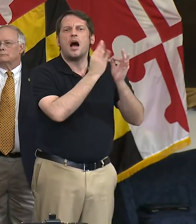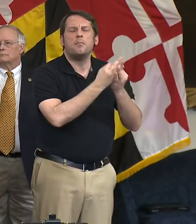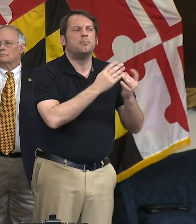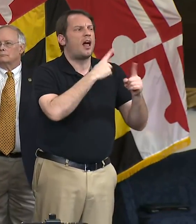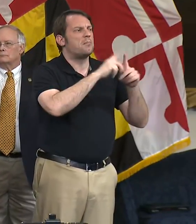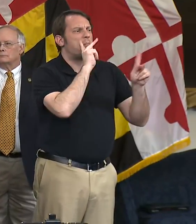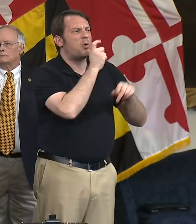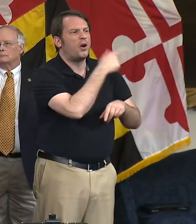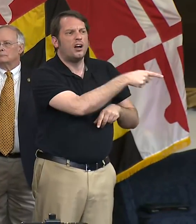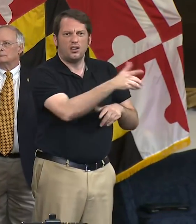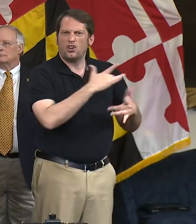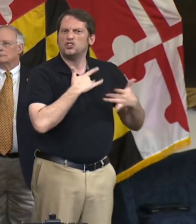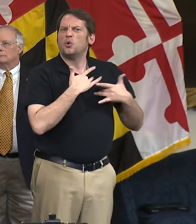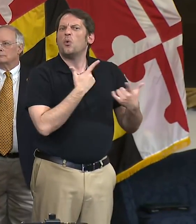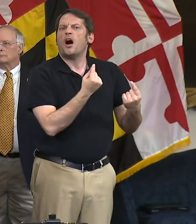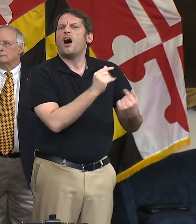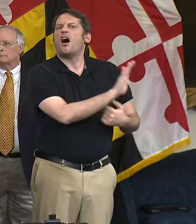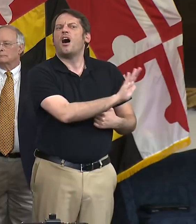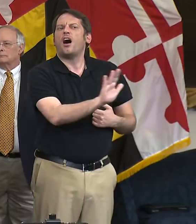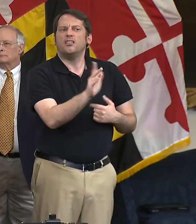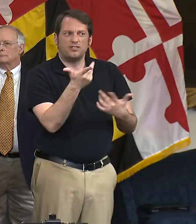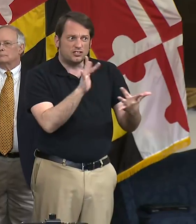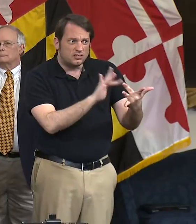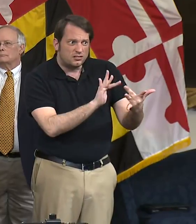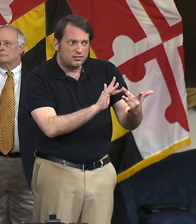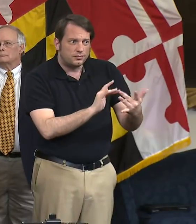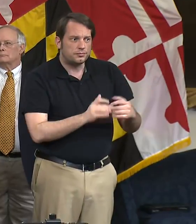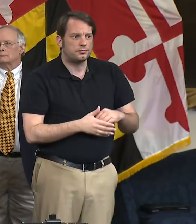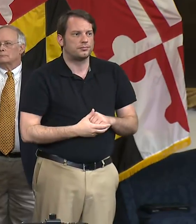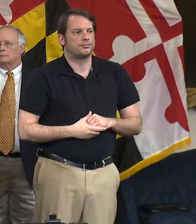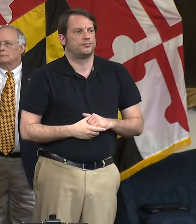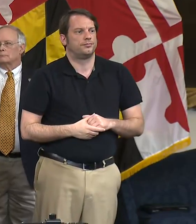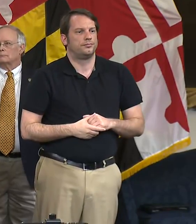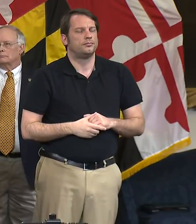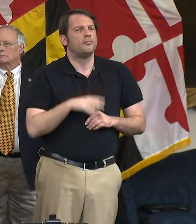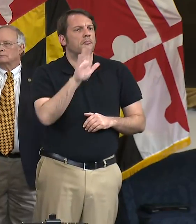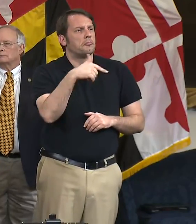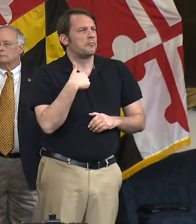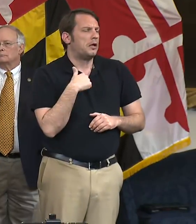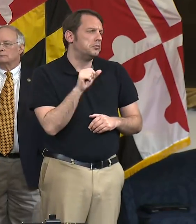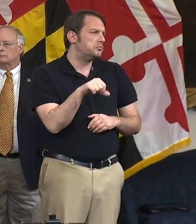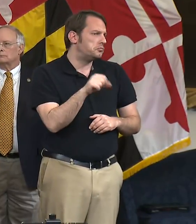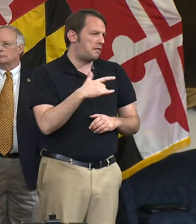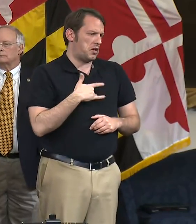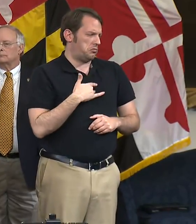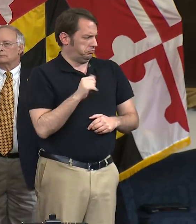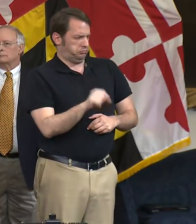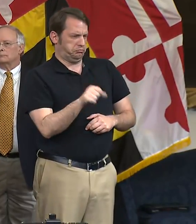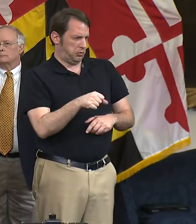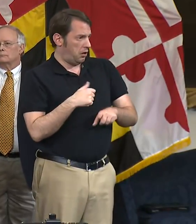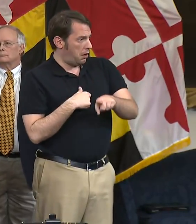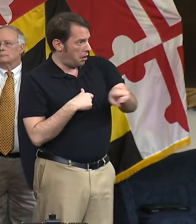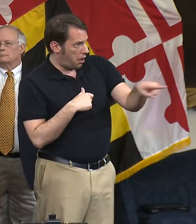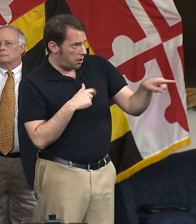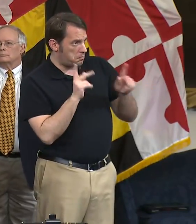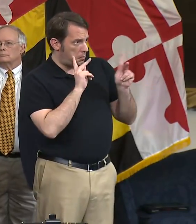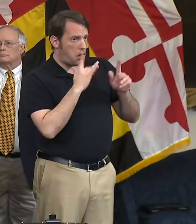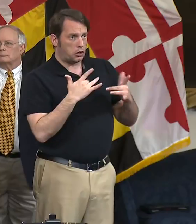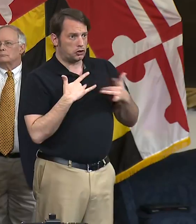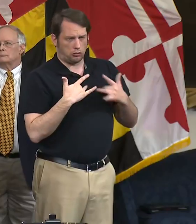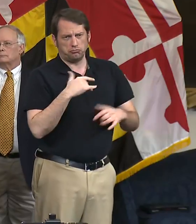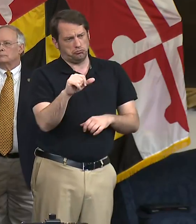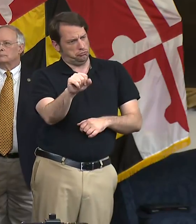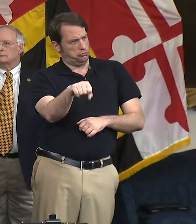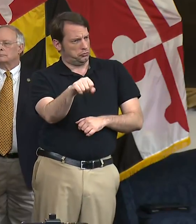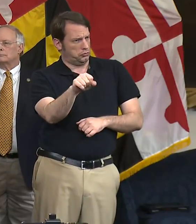I'm sure that they are concerned, and we're in direct contact with the folks that have been affected. The community itself is talking with them. The health